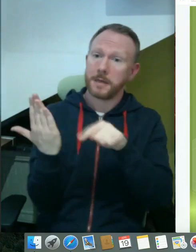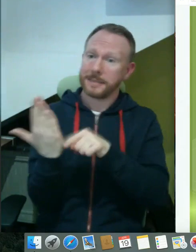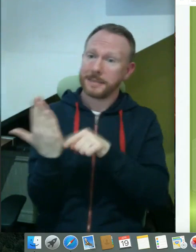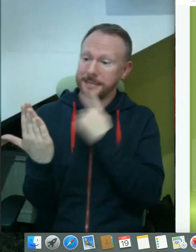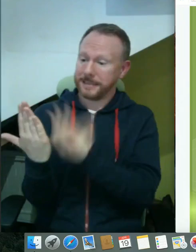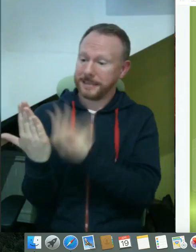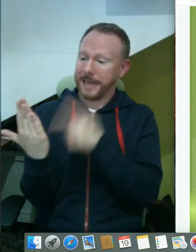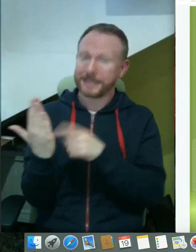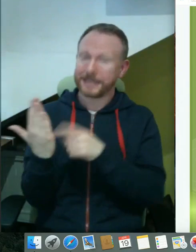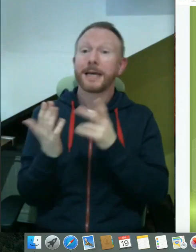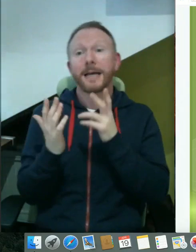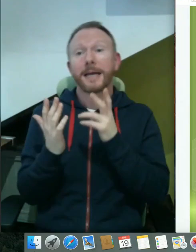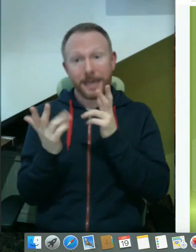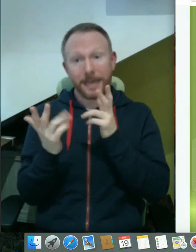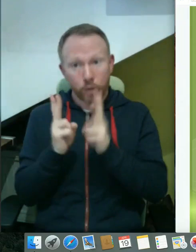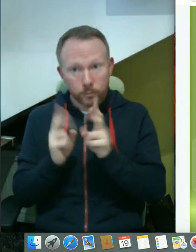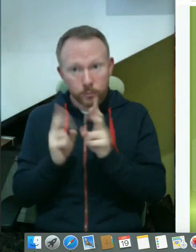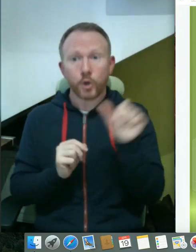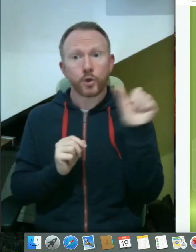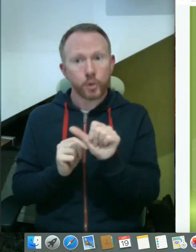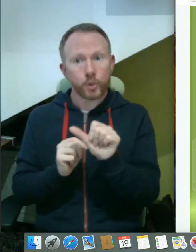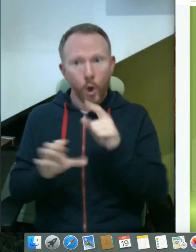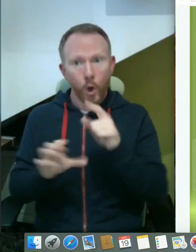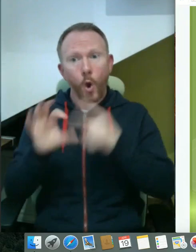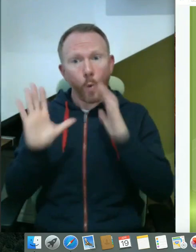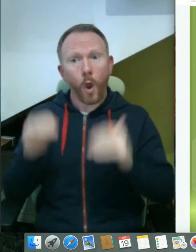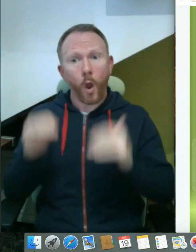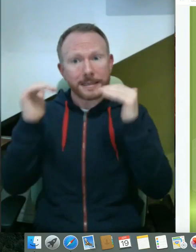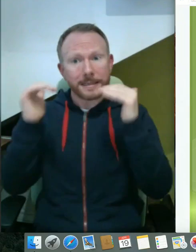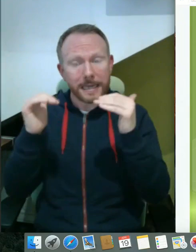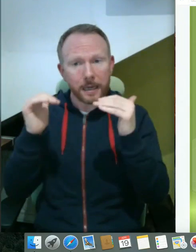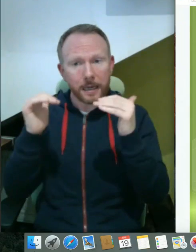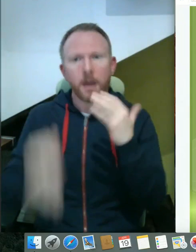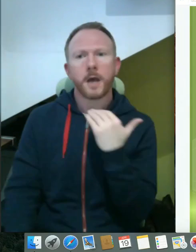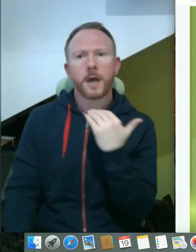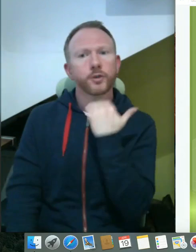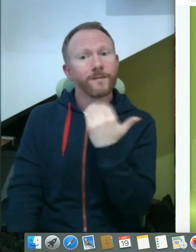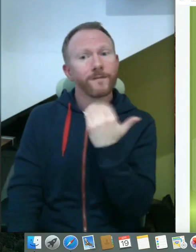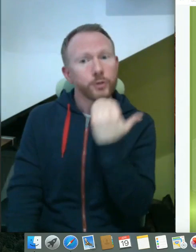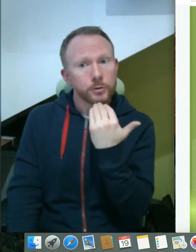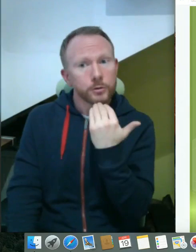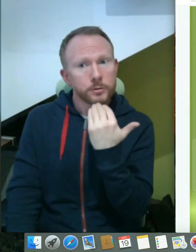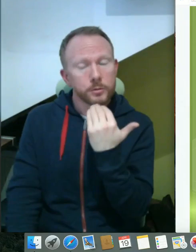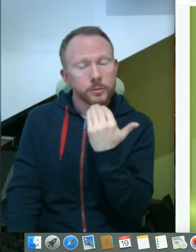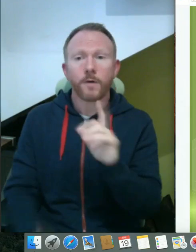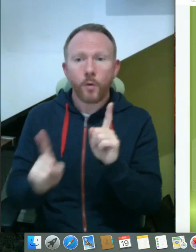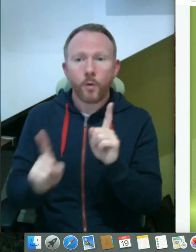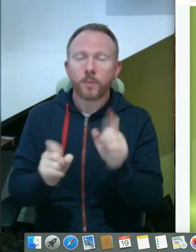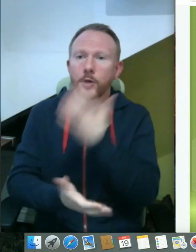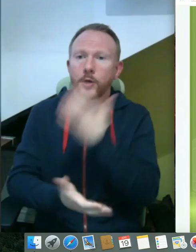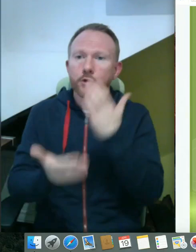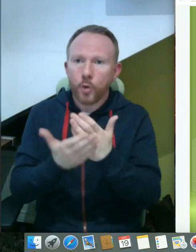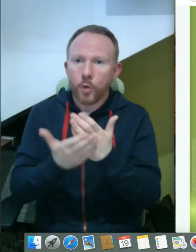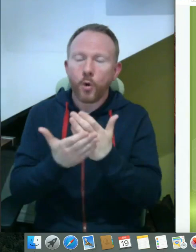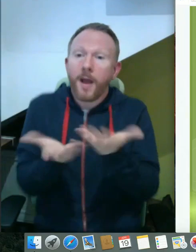access an interpreter who shall be of quality sufficient to safeguard the fairness of the proceedings.